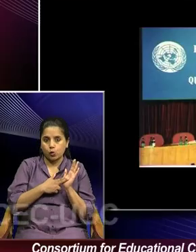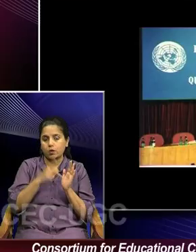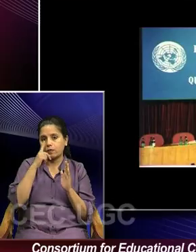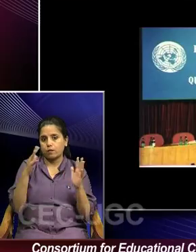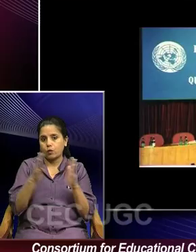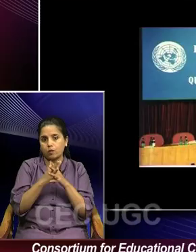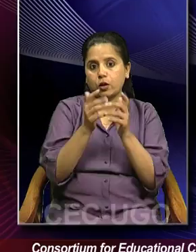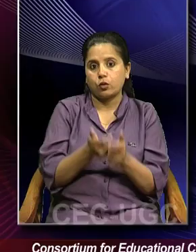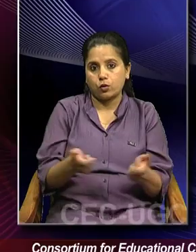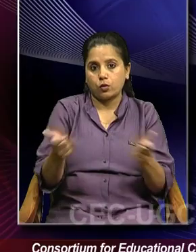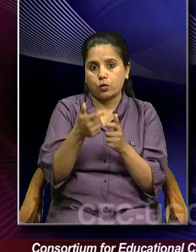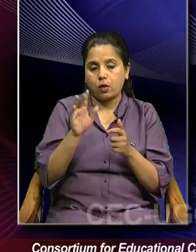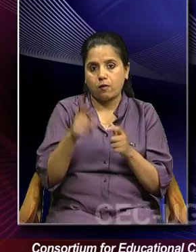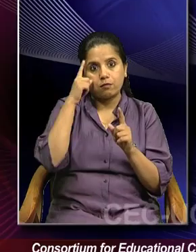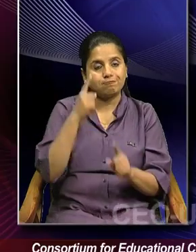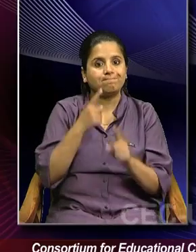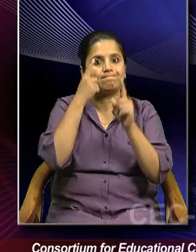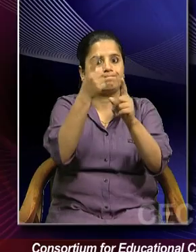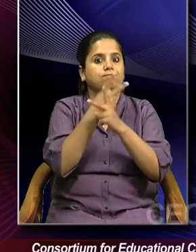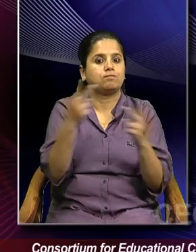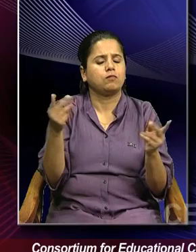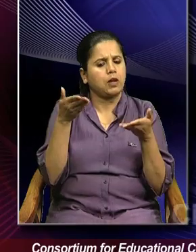Women Conference and look at the agenda,